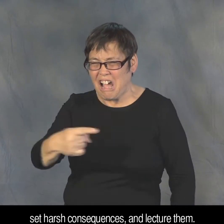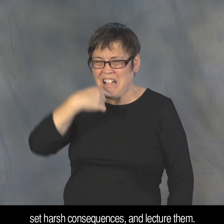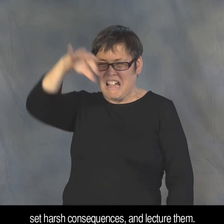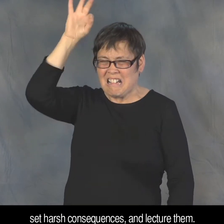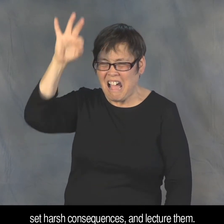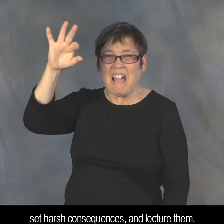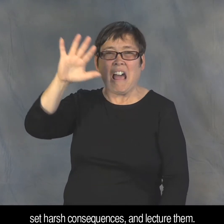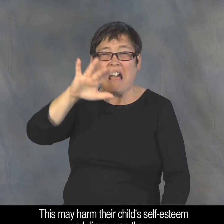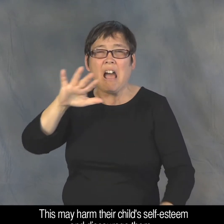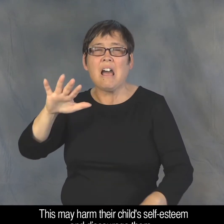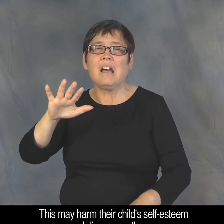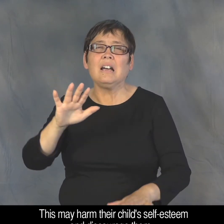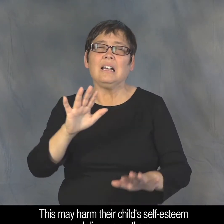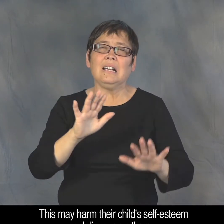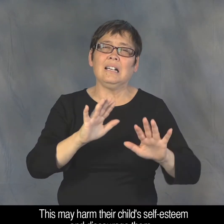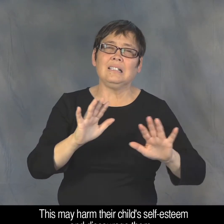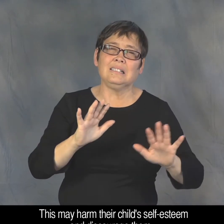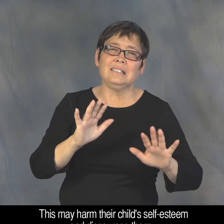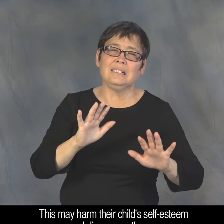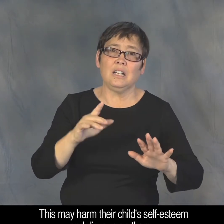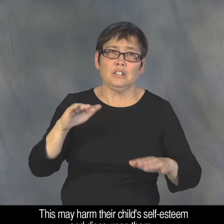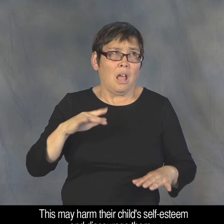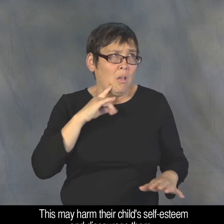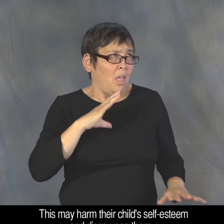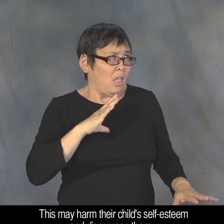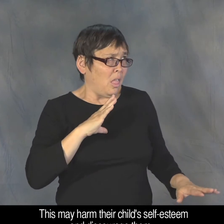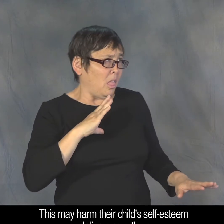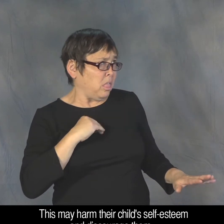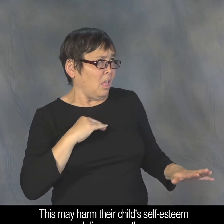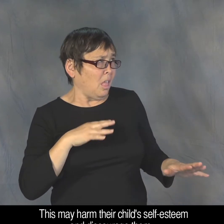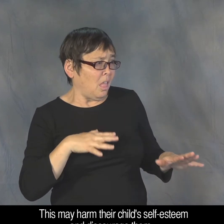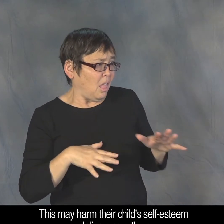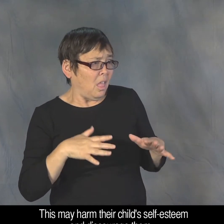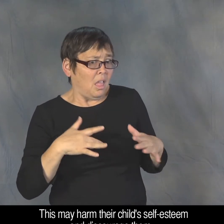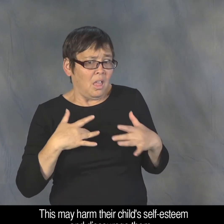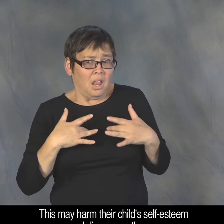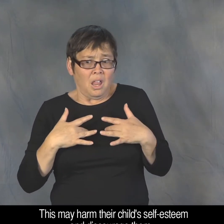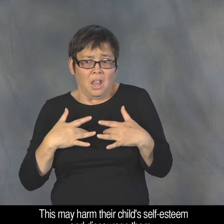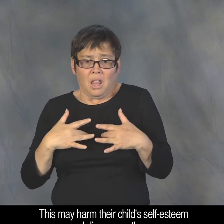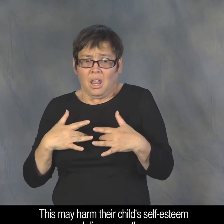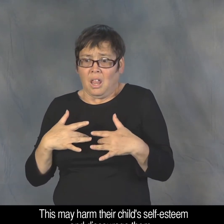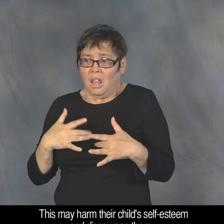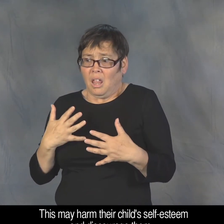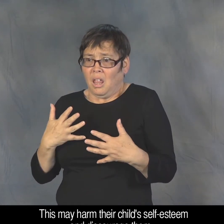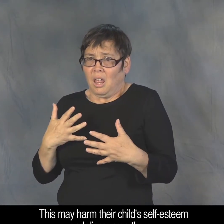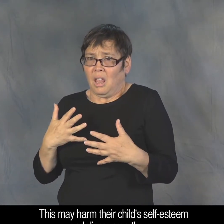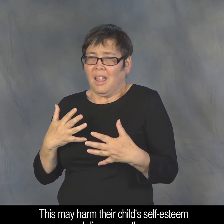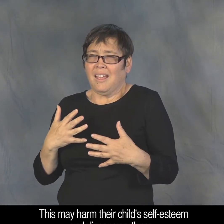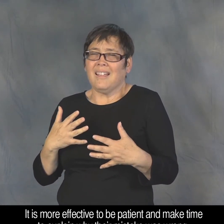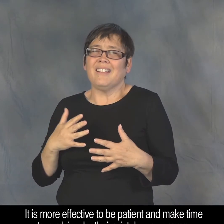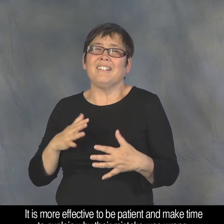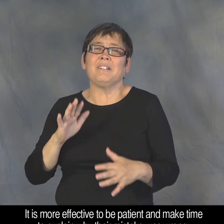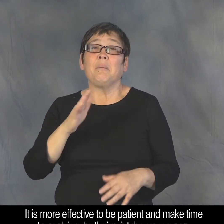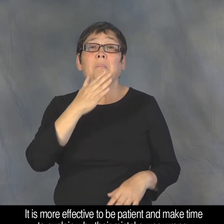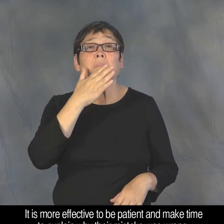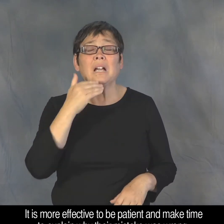lecture them. This may harm their child's self-esteem and discourage them. It is